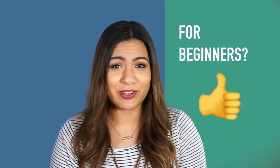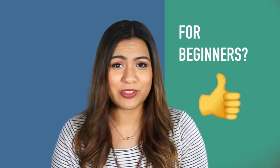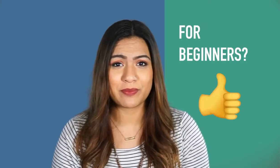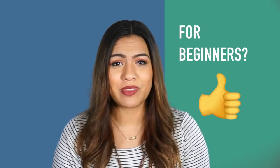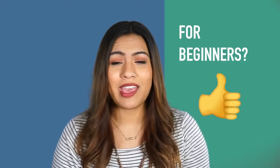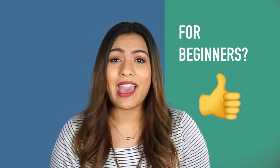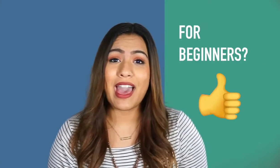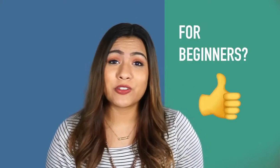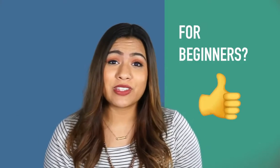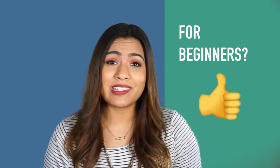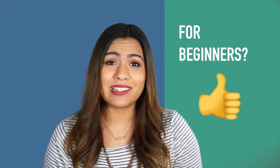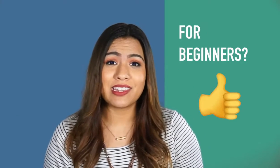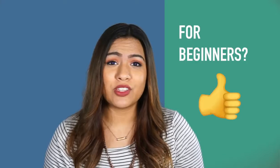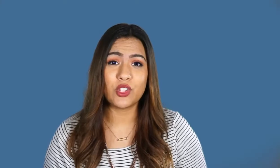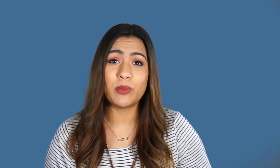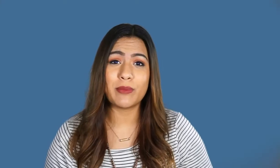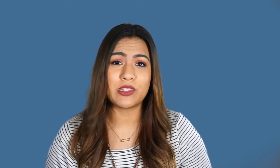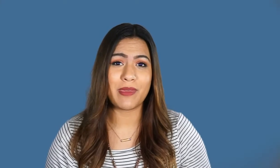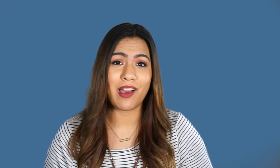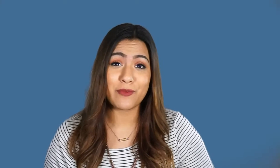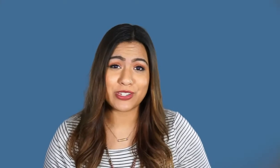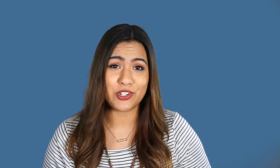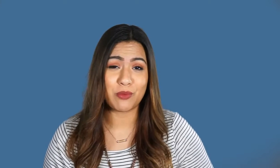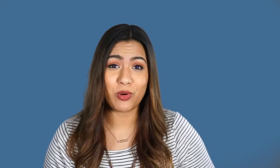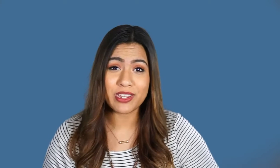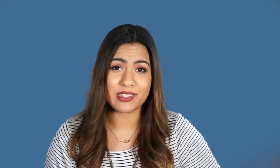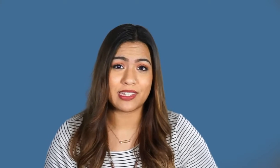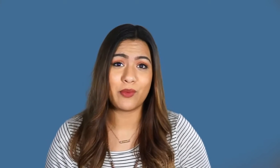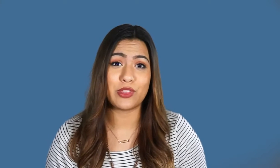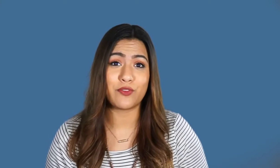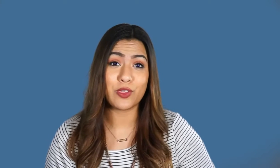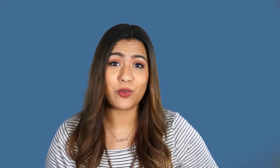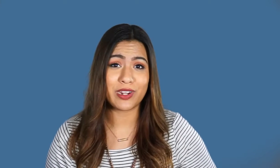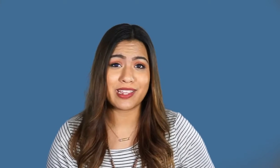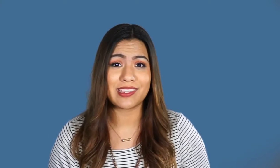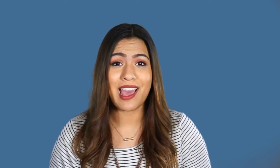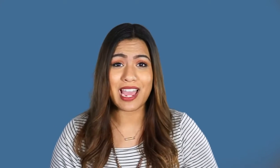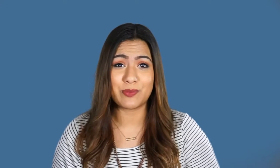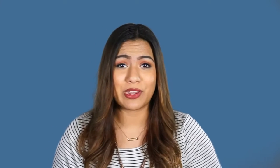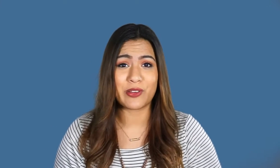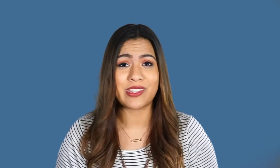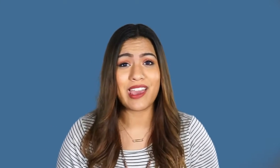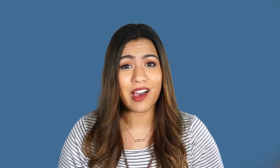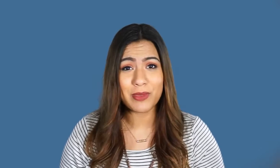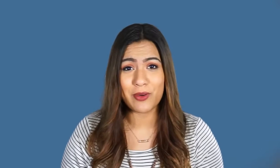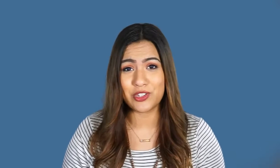beginners? After this lesson, you'll be able to make conversation more easily with the few greetings, icebreakers, and common questions